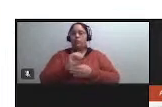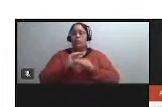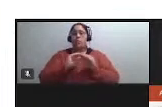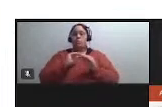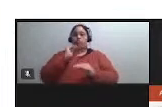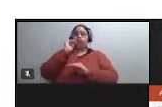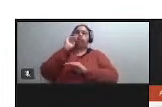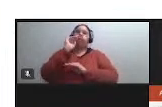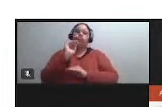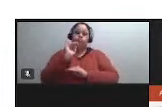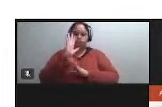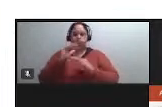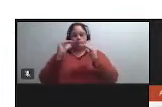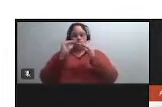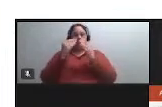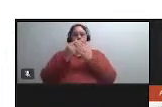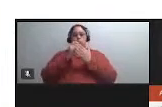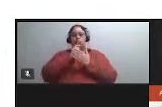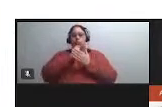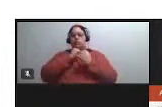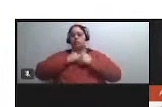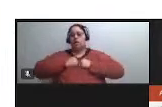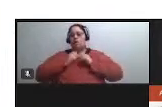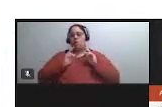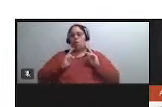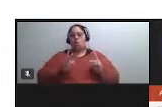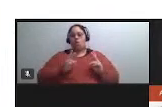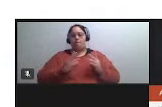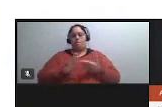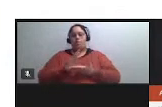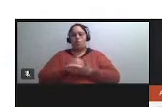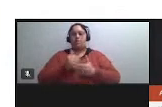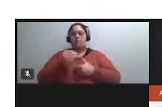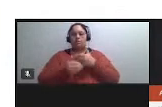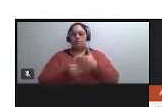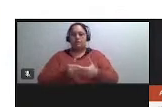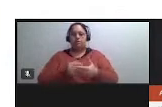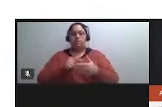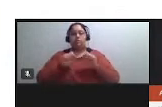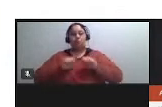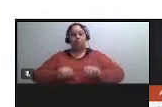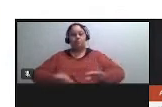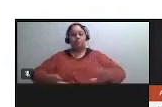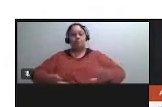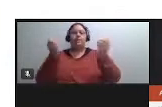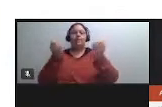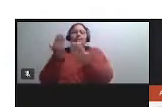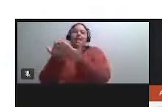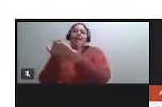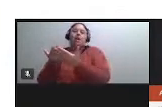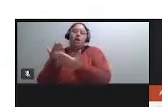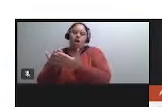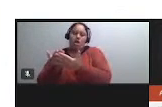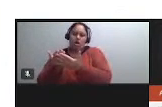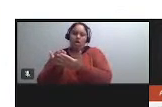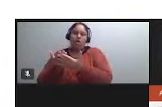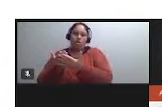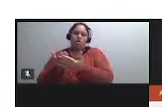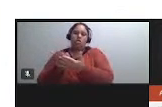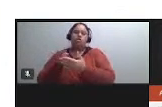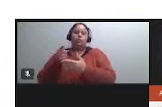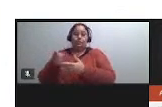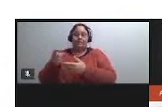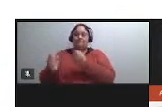the threshold for using our normal procurement process. So this went out on tender. And then there were